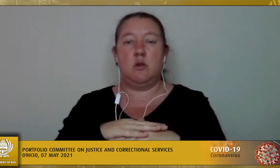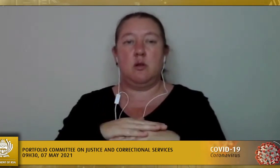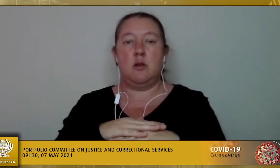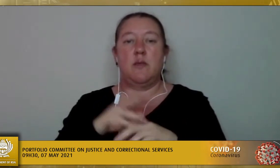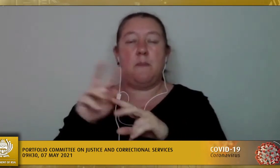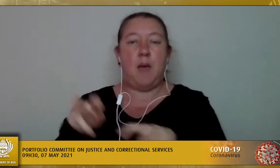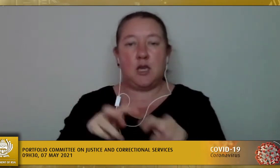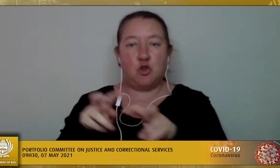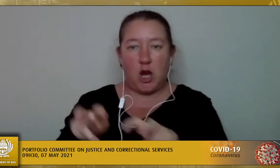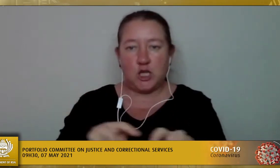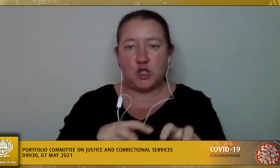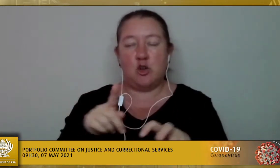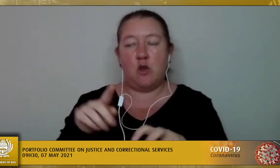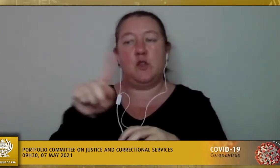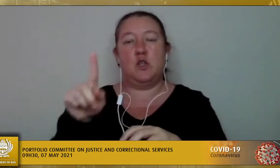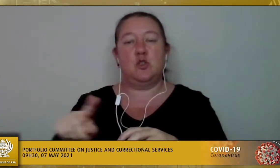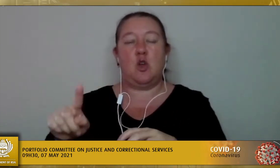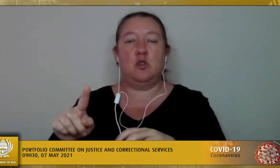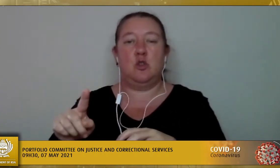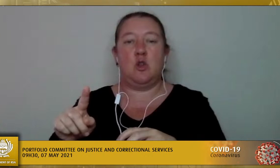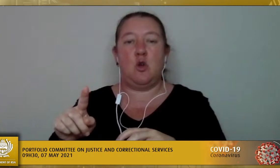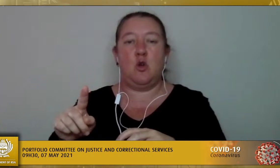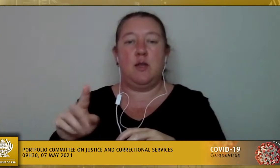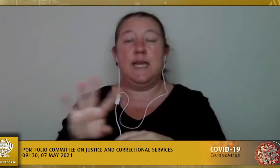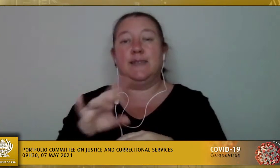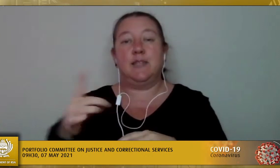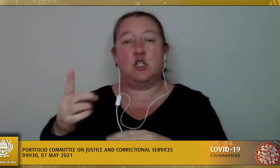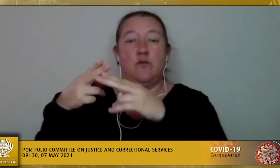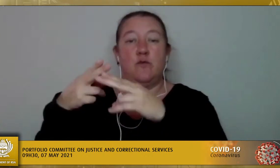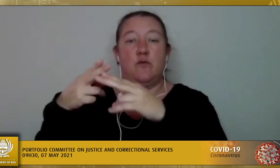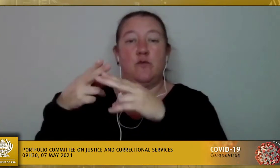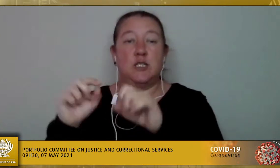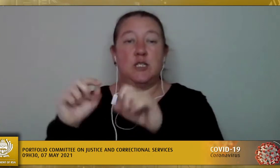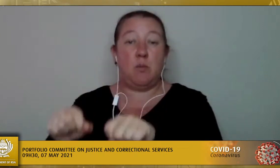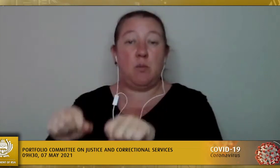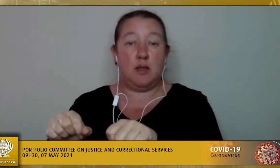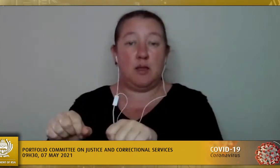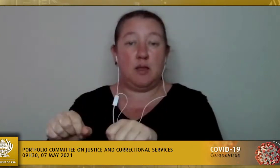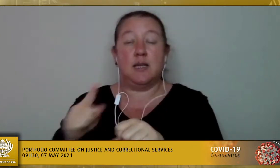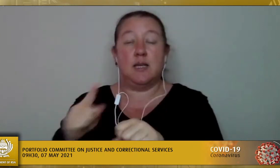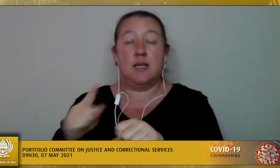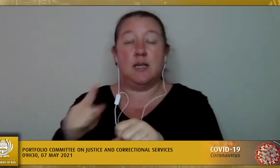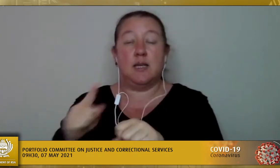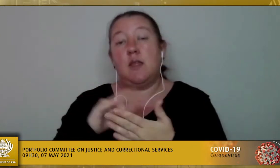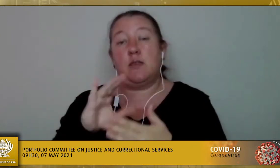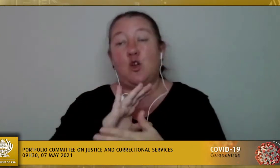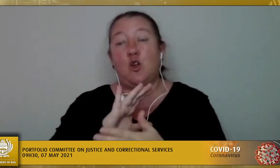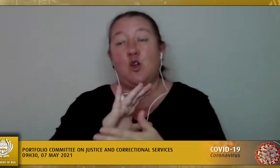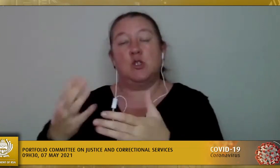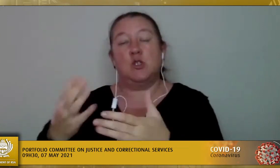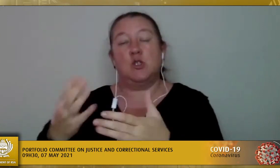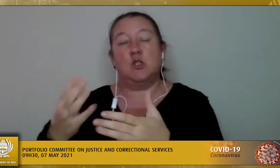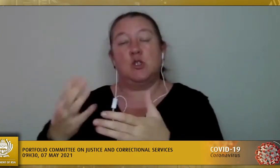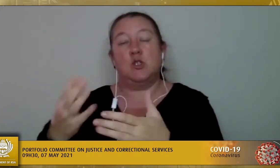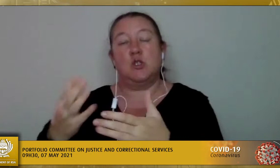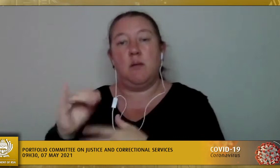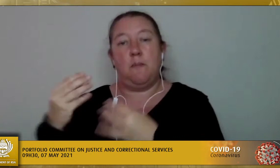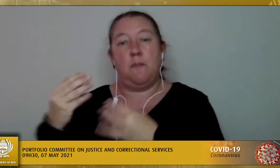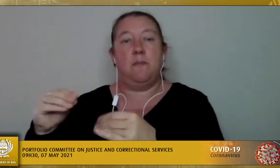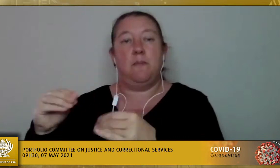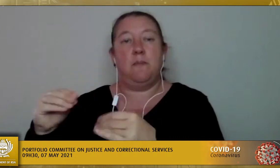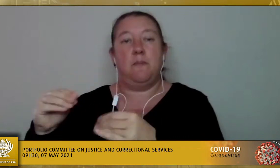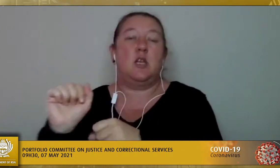migration of the zondo uh foreign digital forensic capability is the fact that the commission is still busy